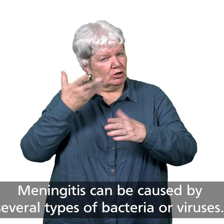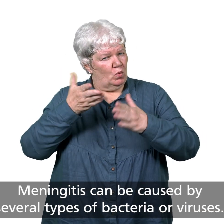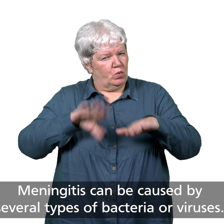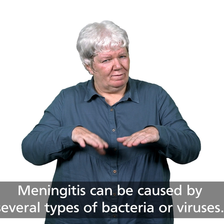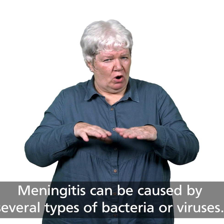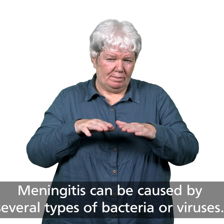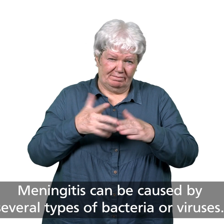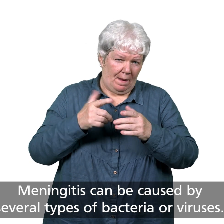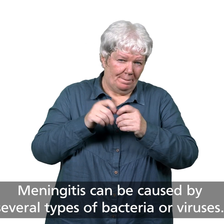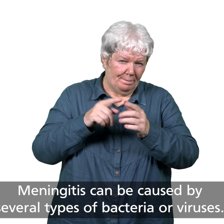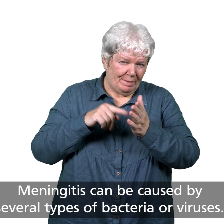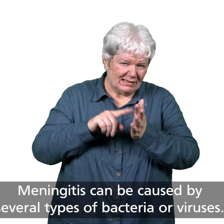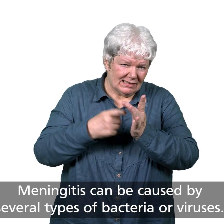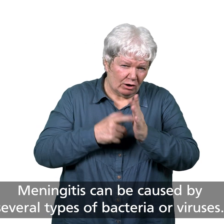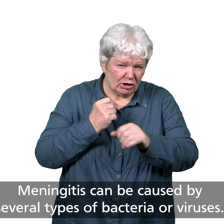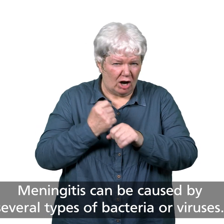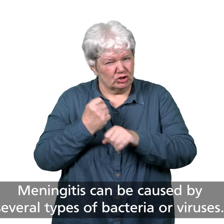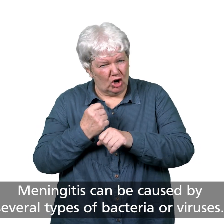Meningitis can be caused by several types of bacteria or